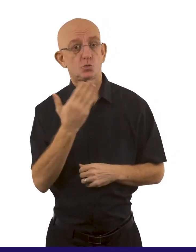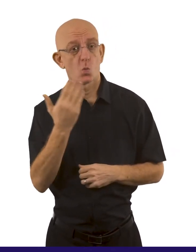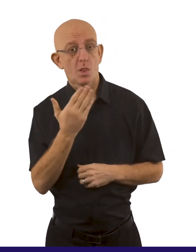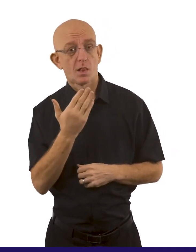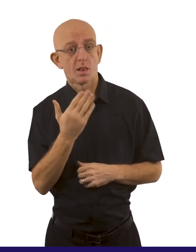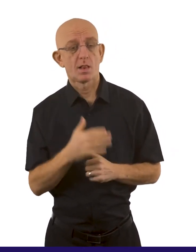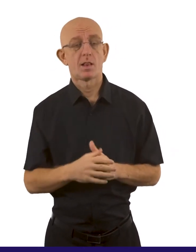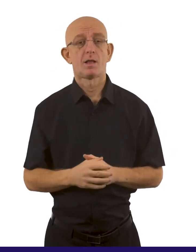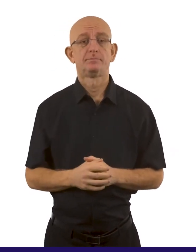Schools.